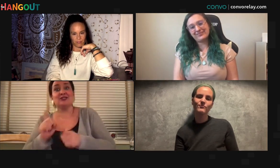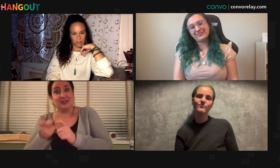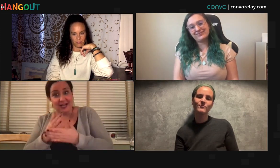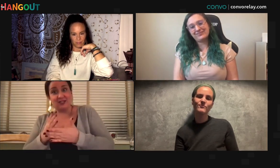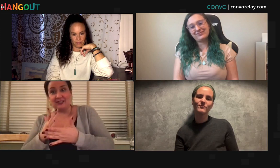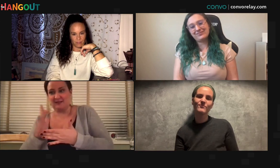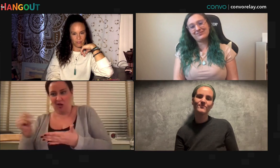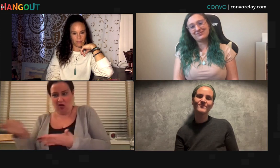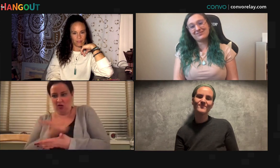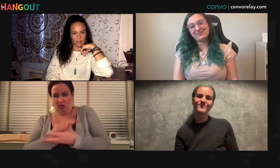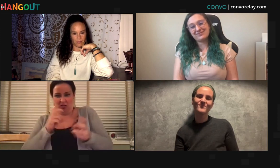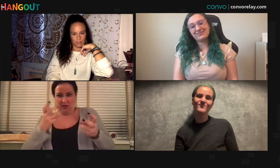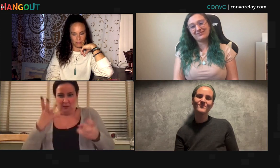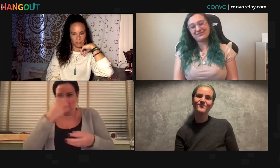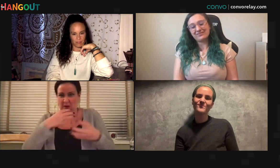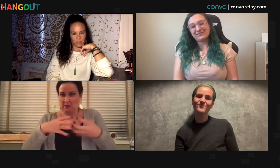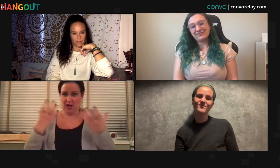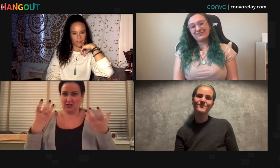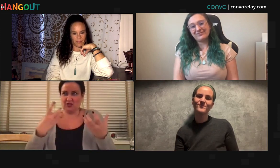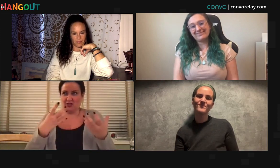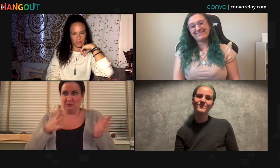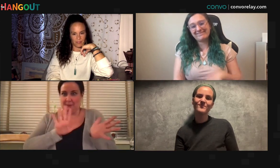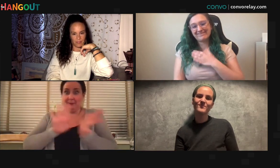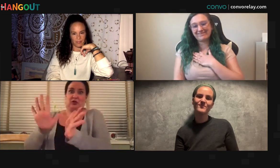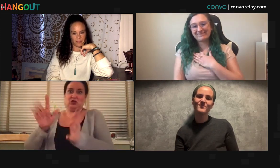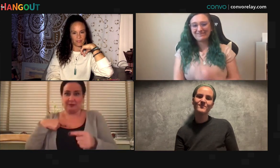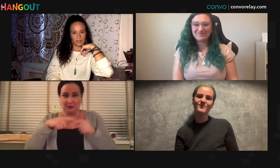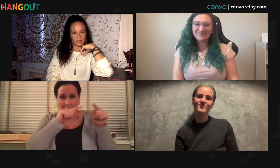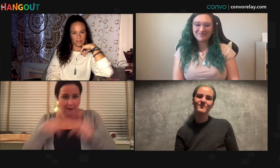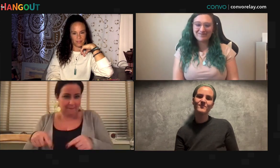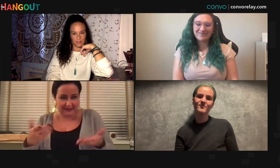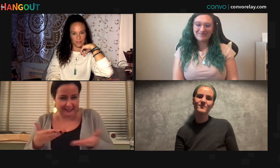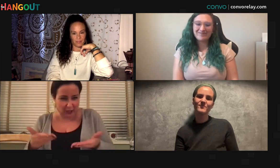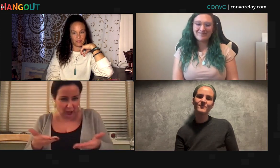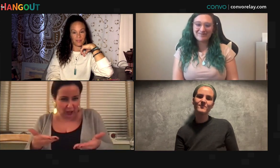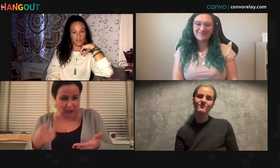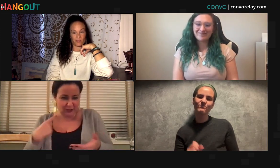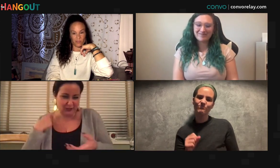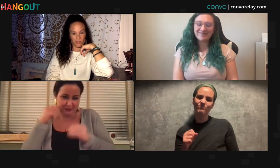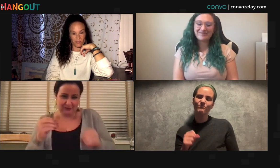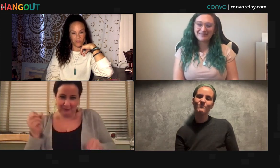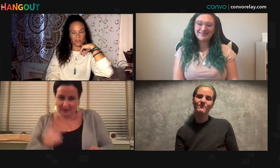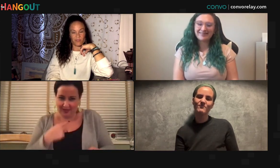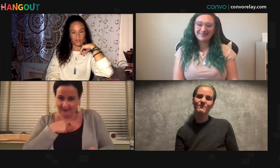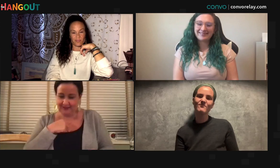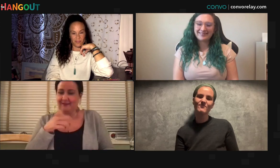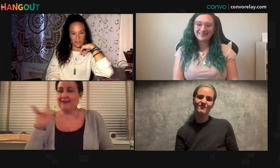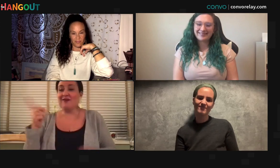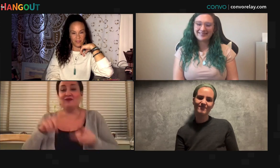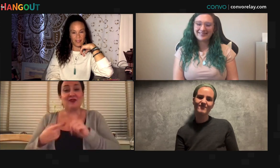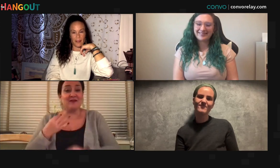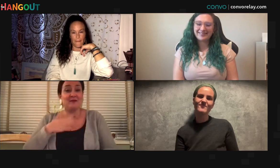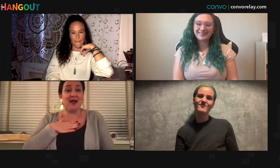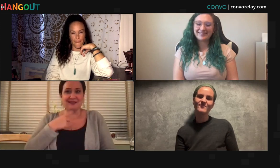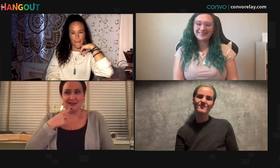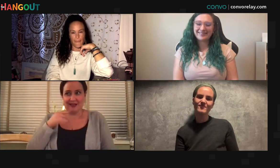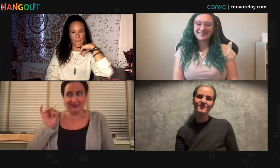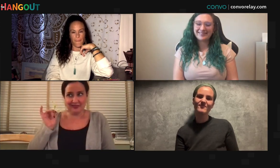unfortunate changes. And then there were some good changes, but they all pretty Oh, much pushed me right here to New York City. And so I